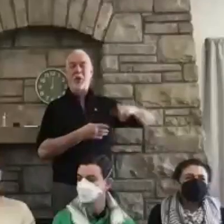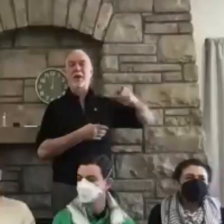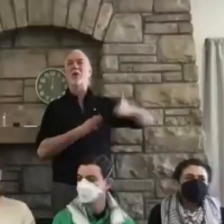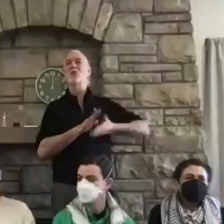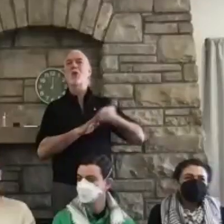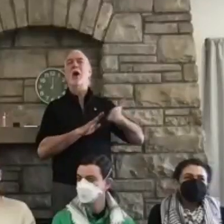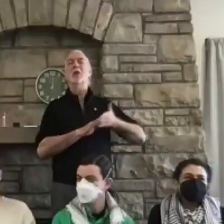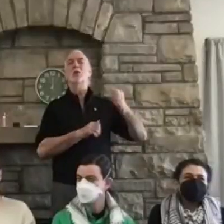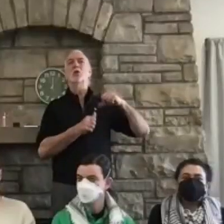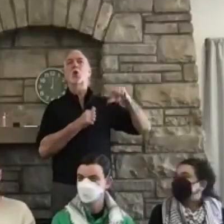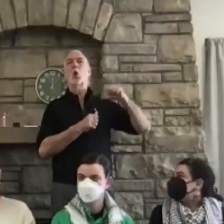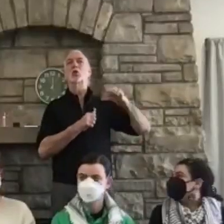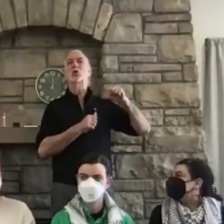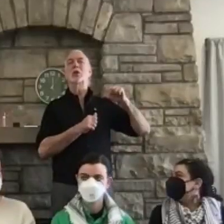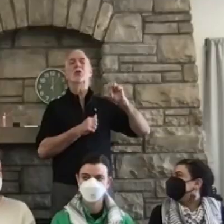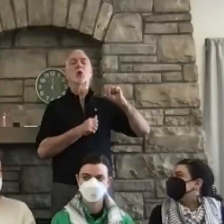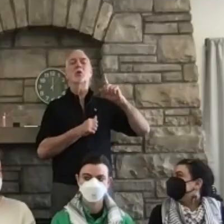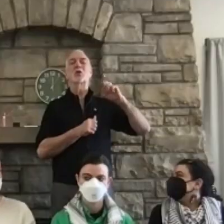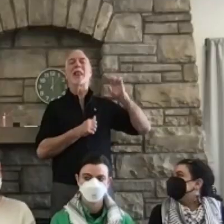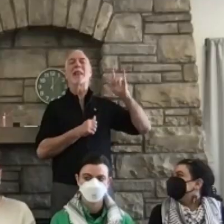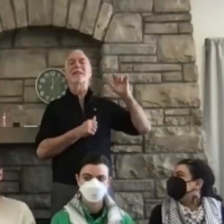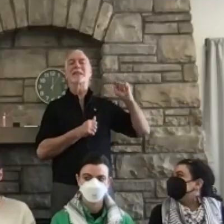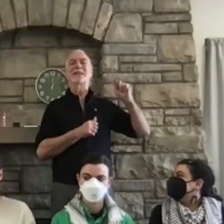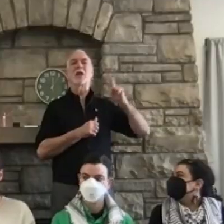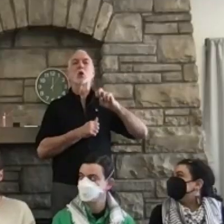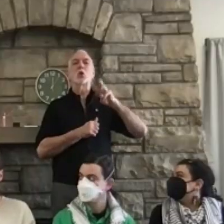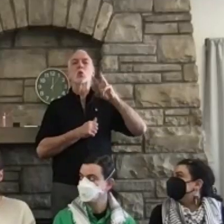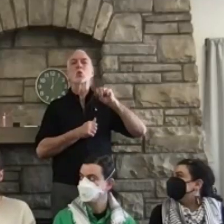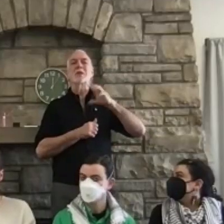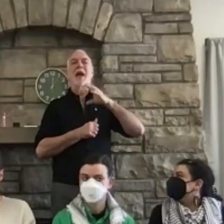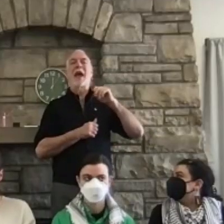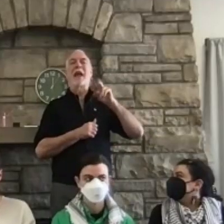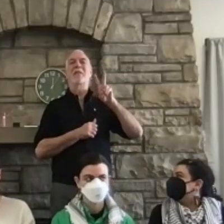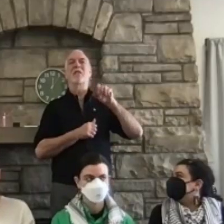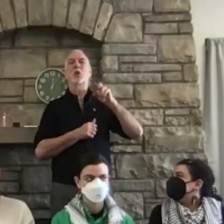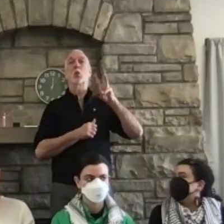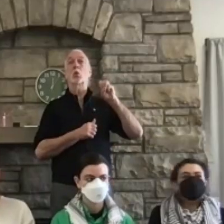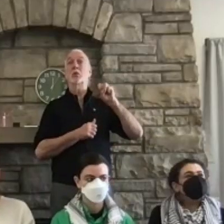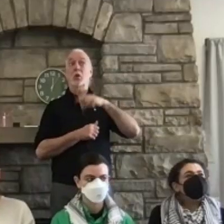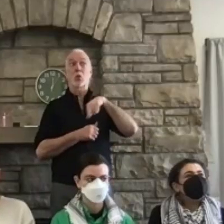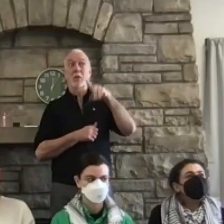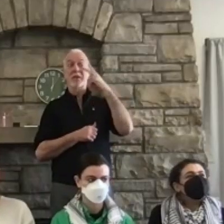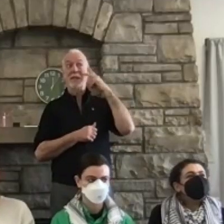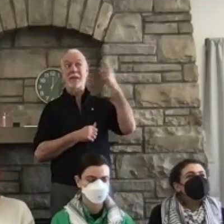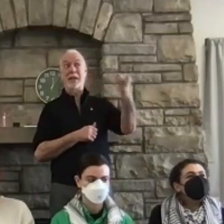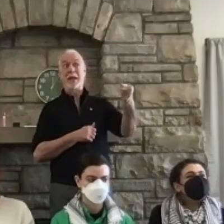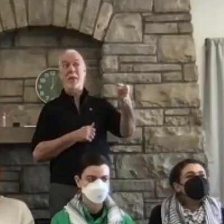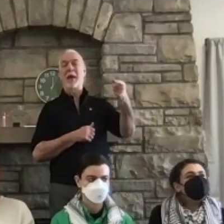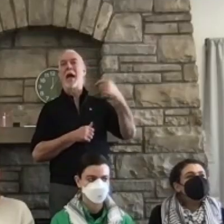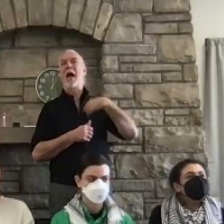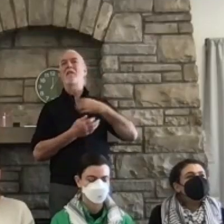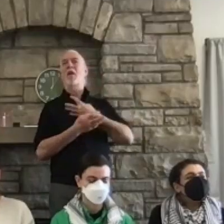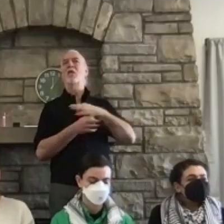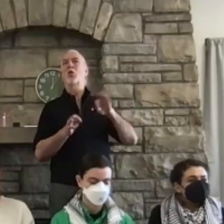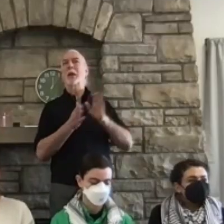Socialist News and Views Yep. broadcast. And also, you've probably seen him out and about with his free books.